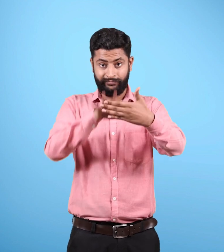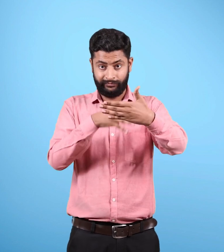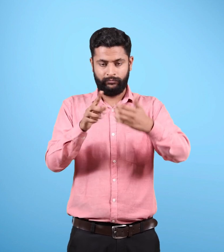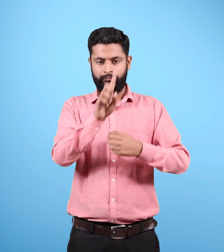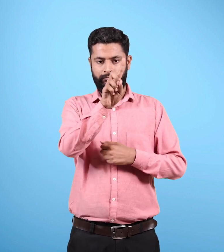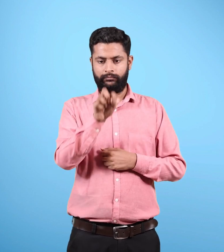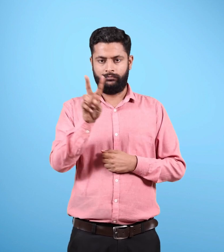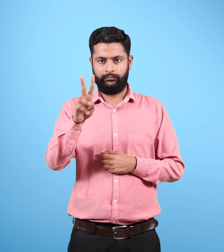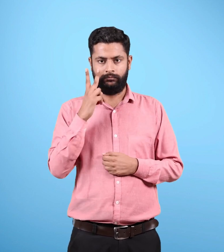Table 1.2